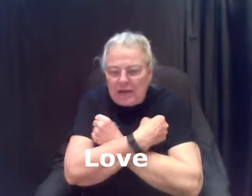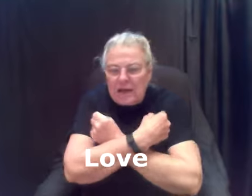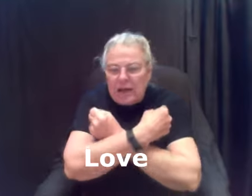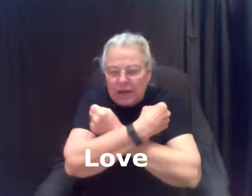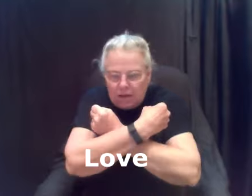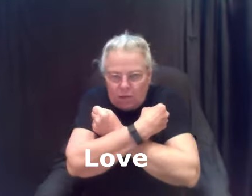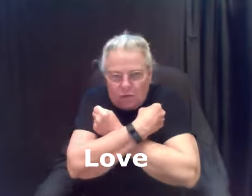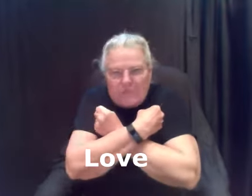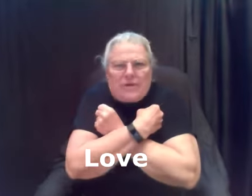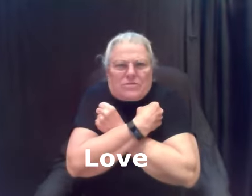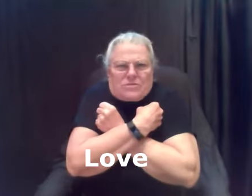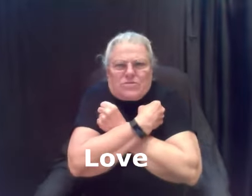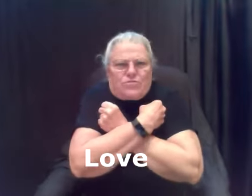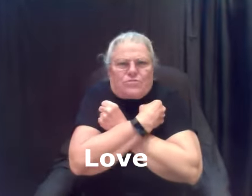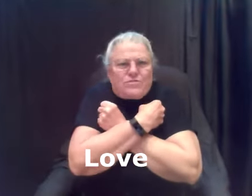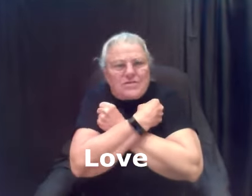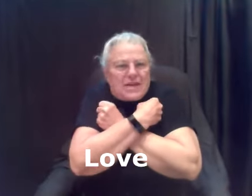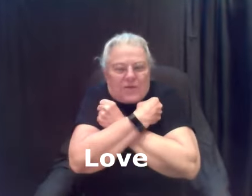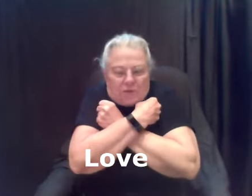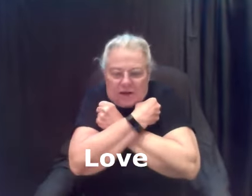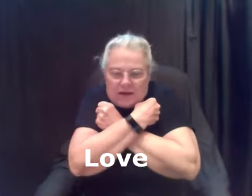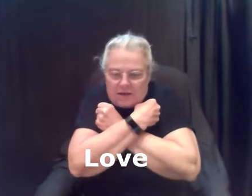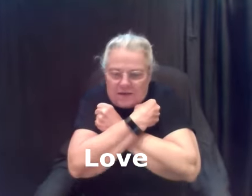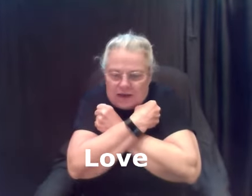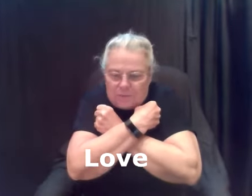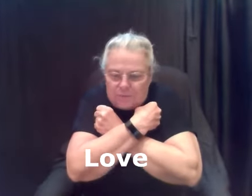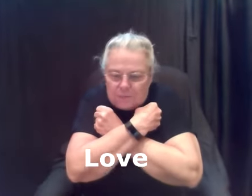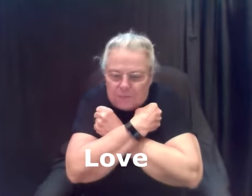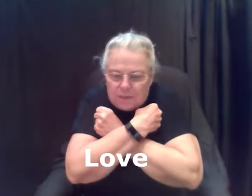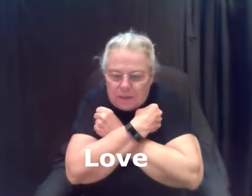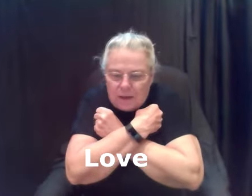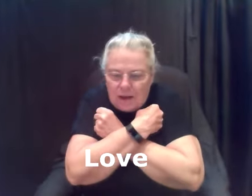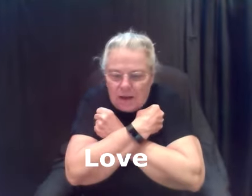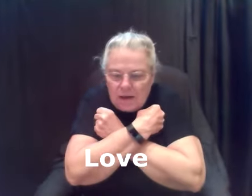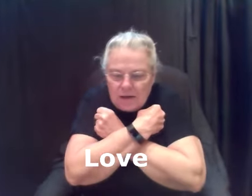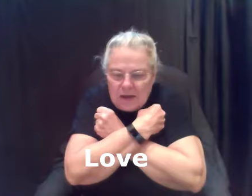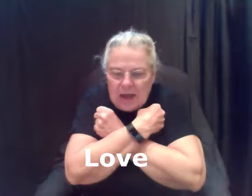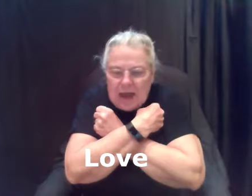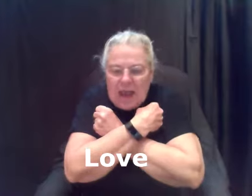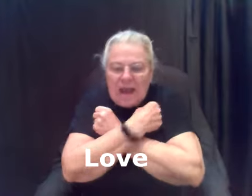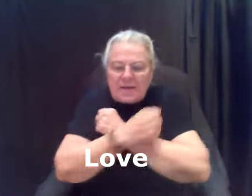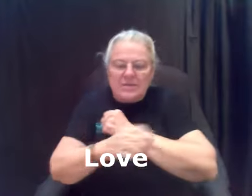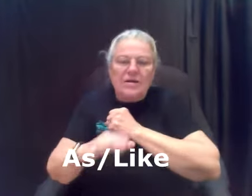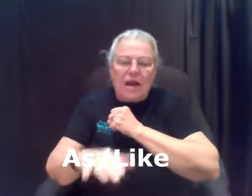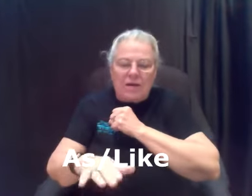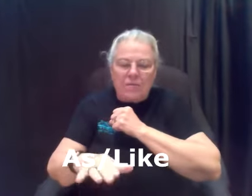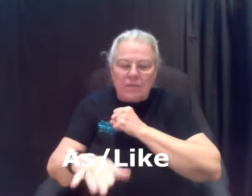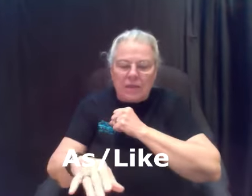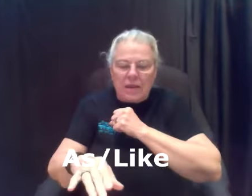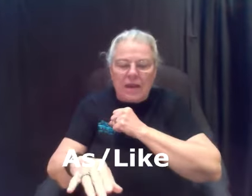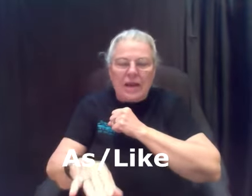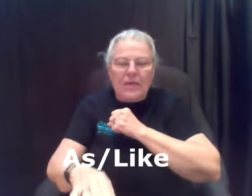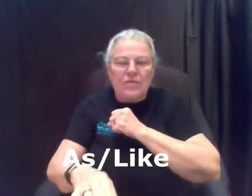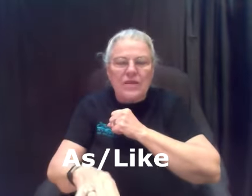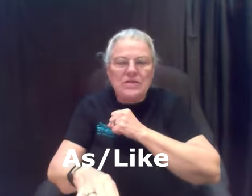Get a hold of it and ooh, it's like you're hugging it tight. as. Now, in this